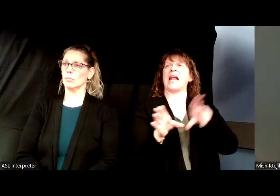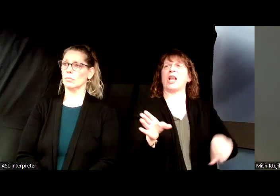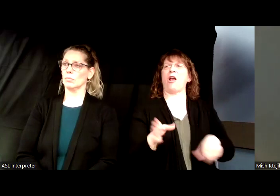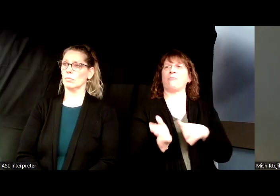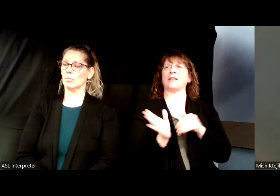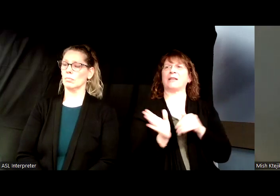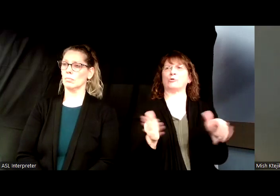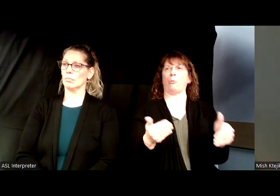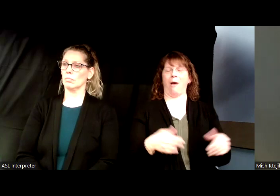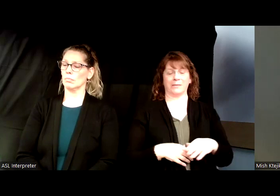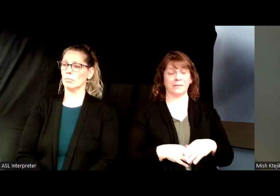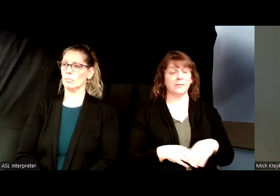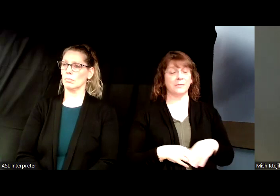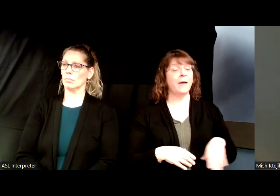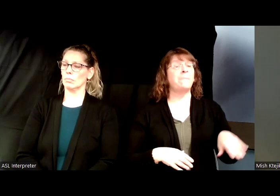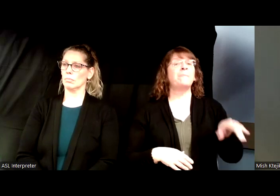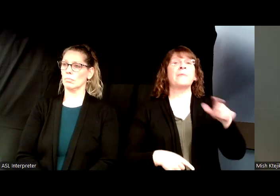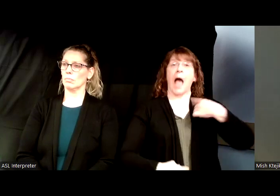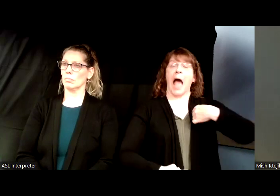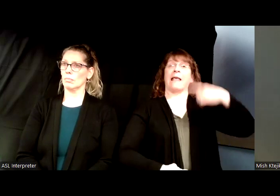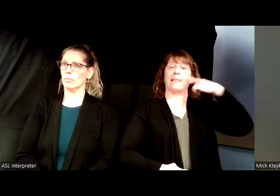I guess my comment is to.